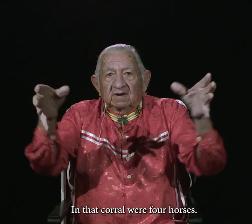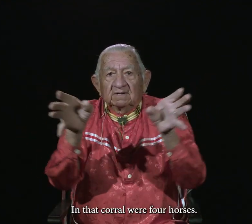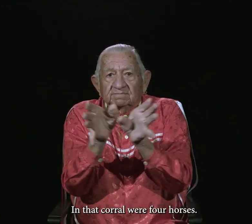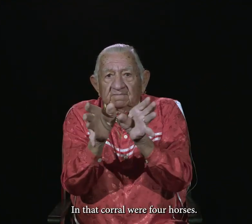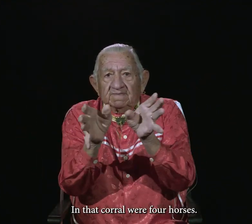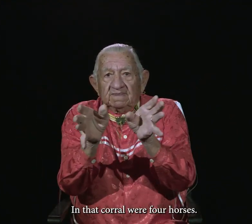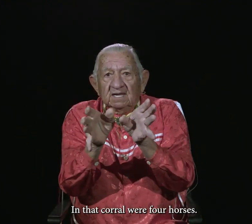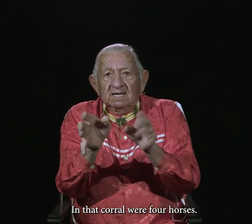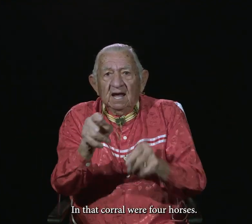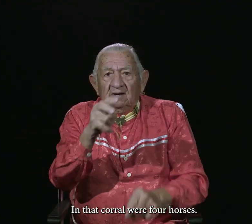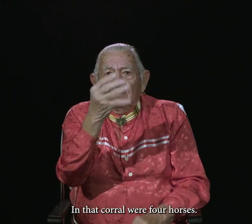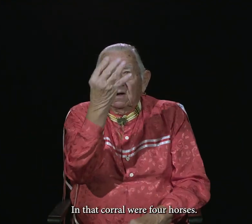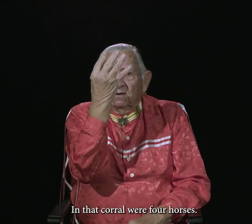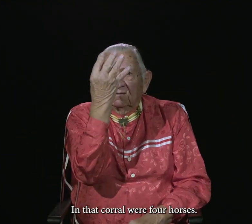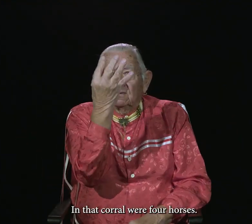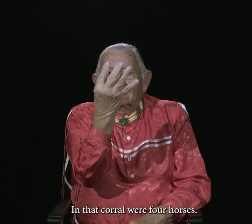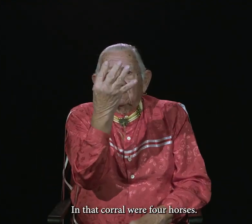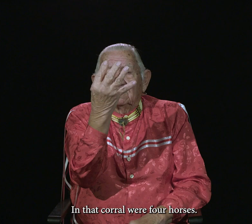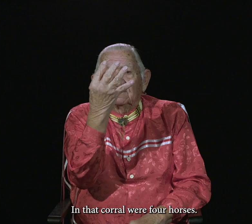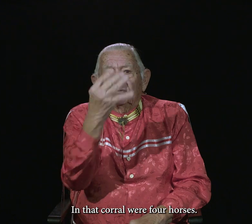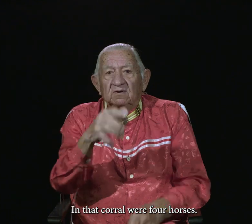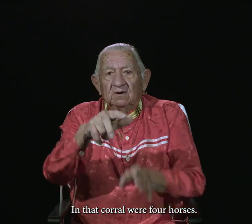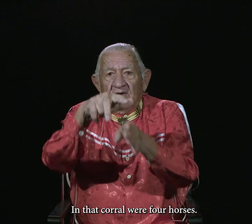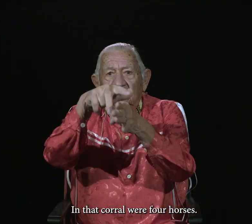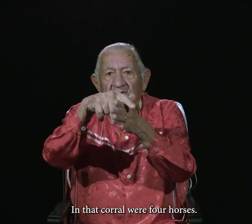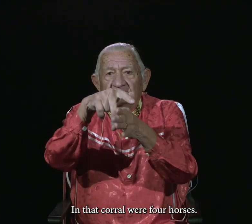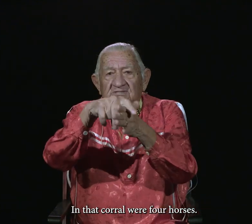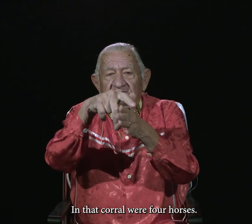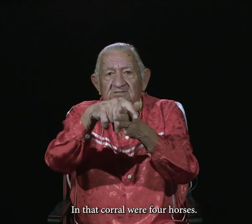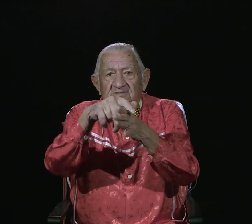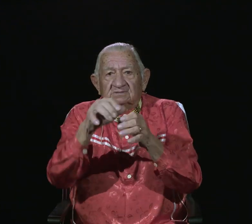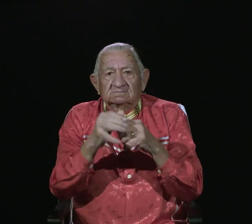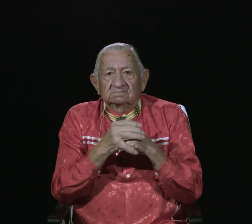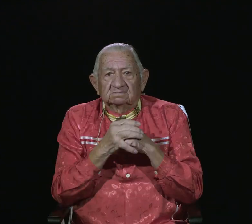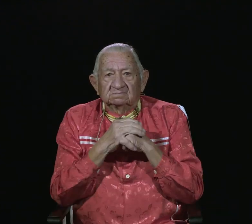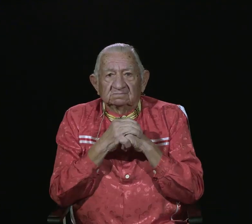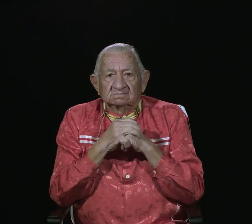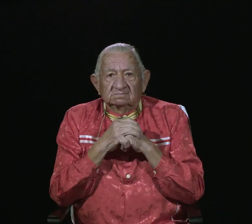In that corral were 4 horses.